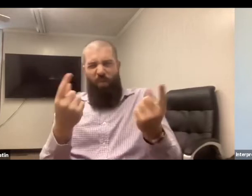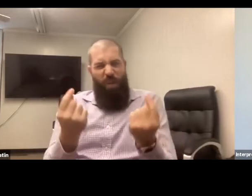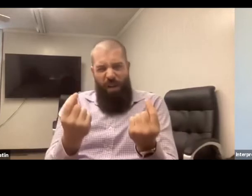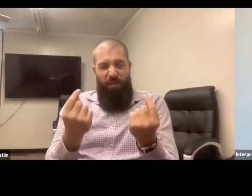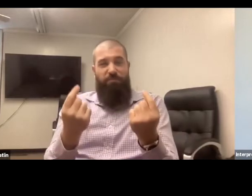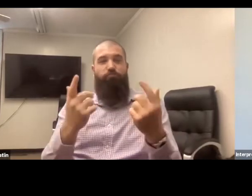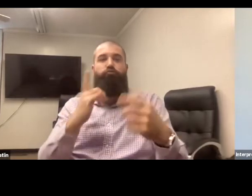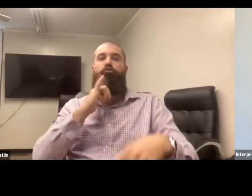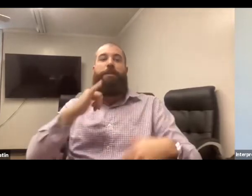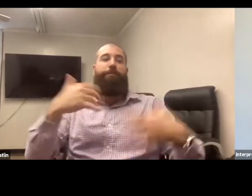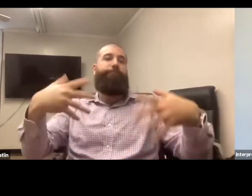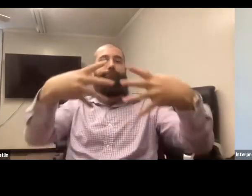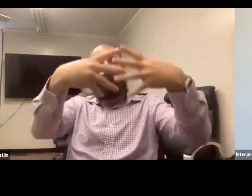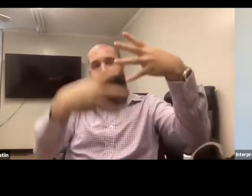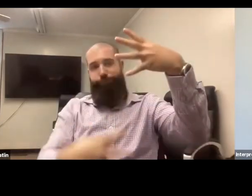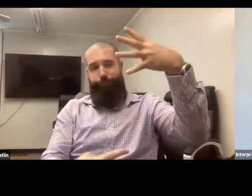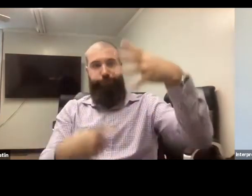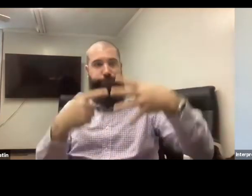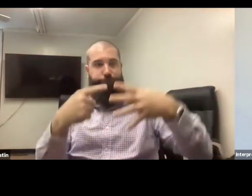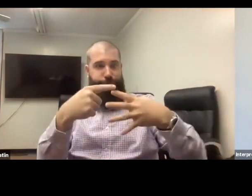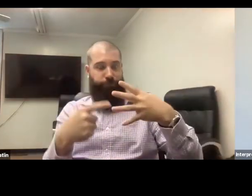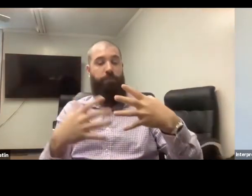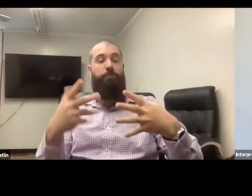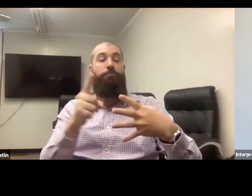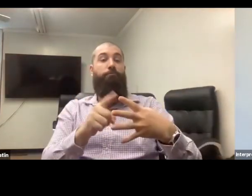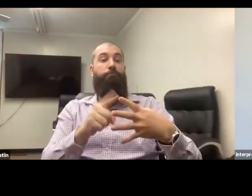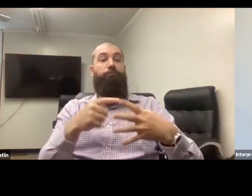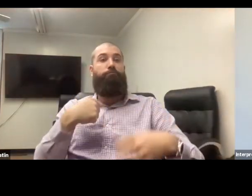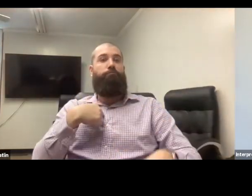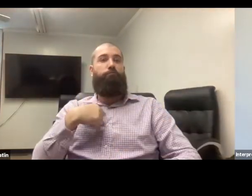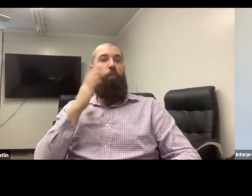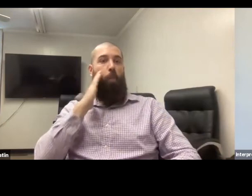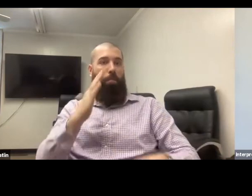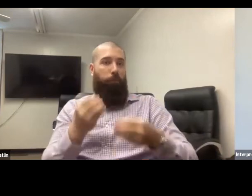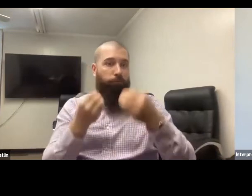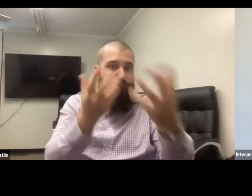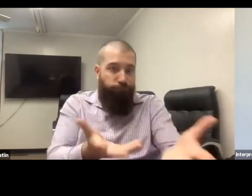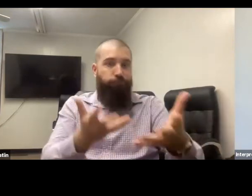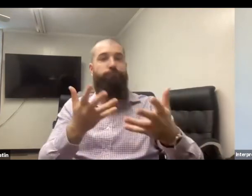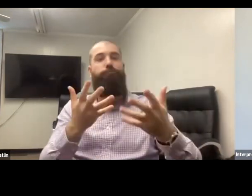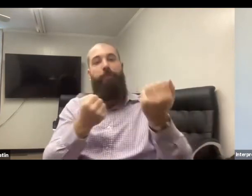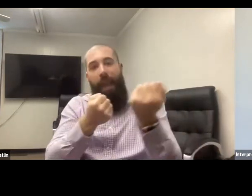The DAS, or the Deaf Advocacy Specialist, there's a lot of responsibilities.